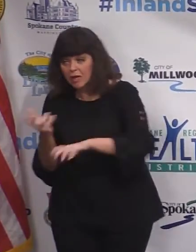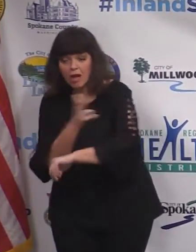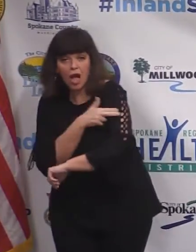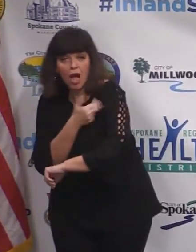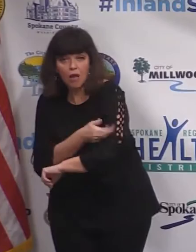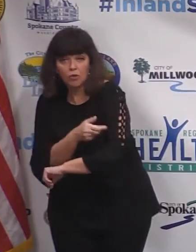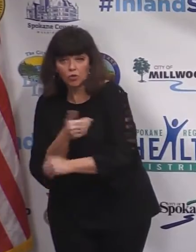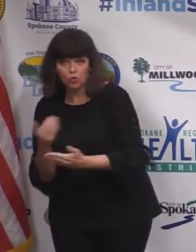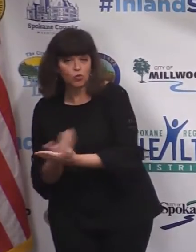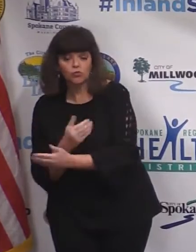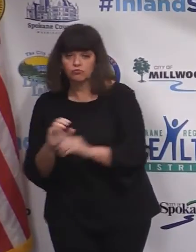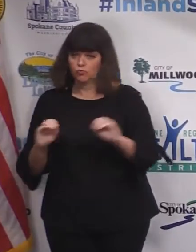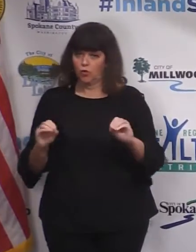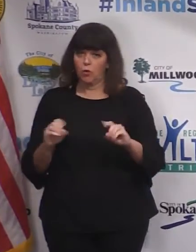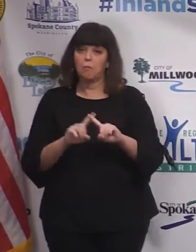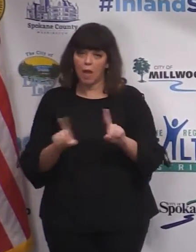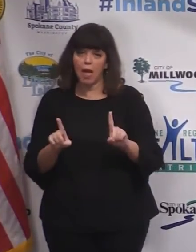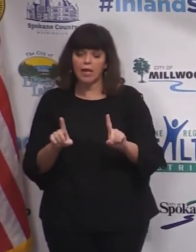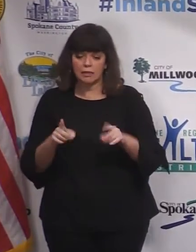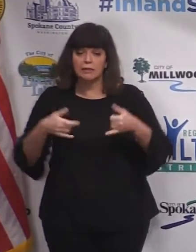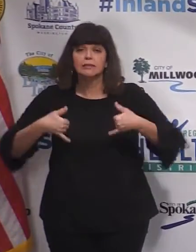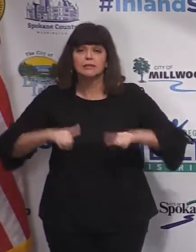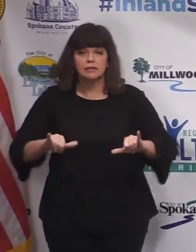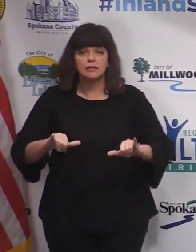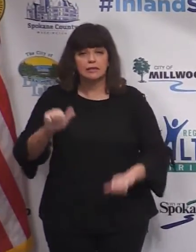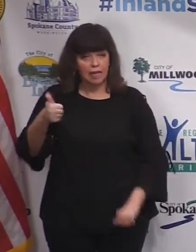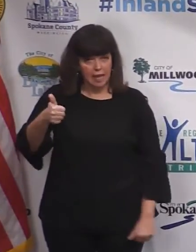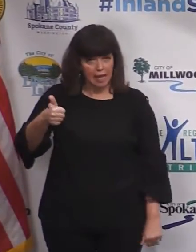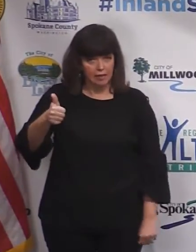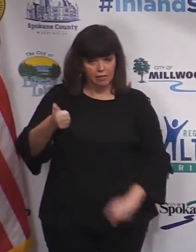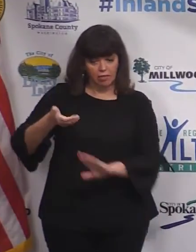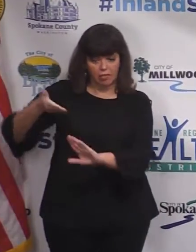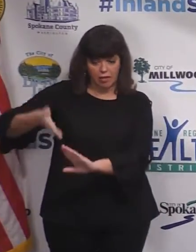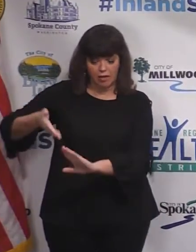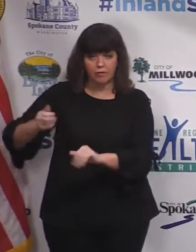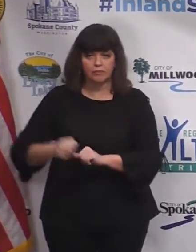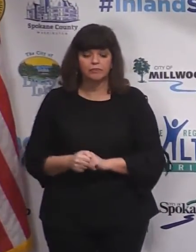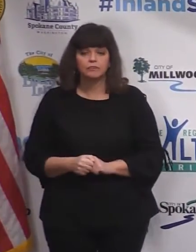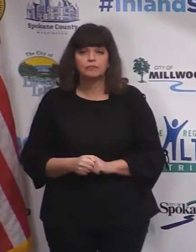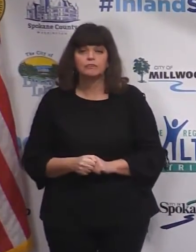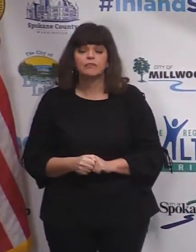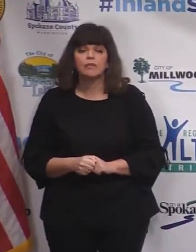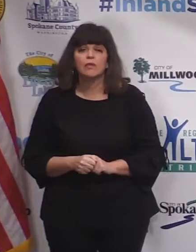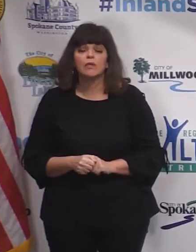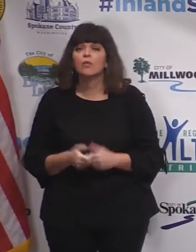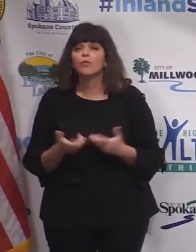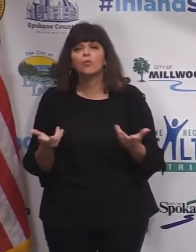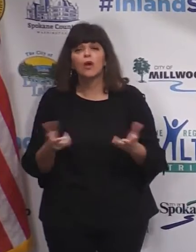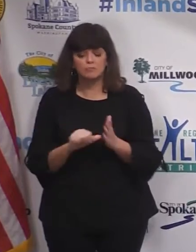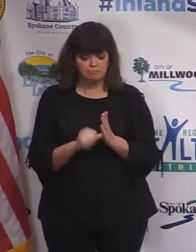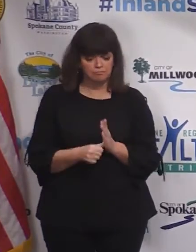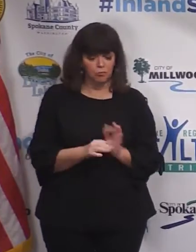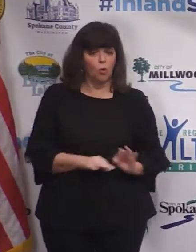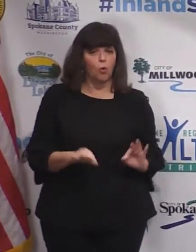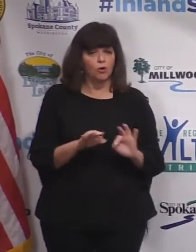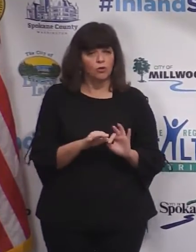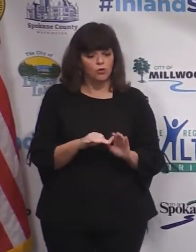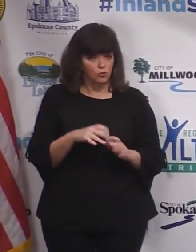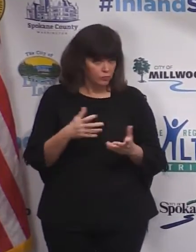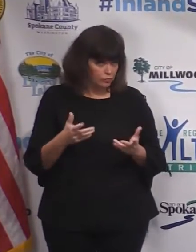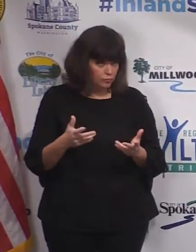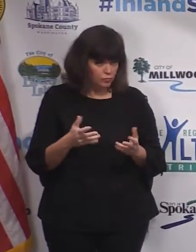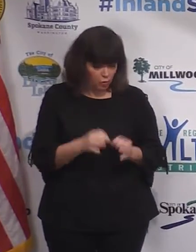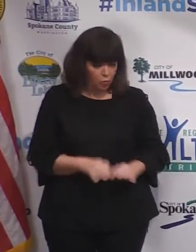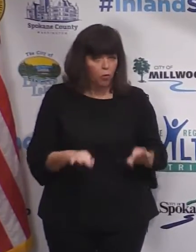hospital. So in light of our conversation today, I think it's really important that we take note and really express